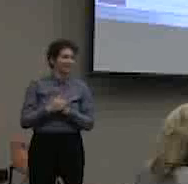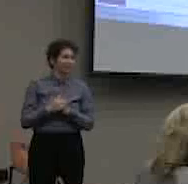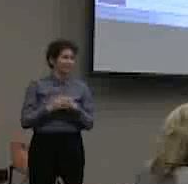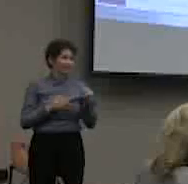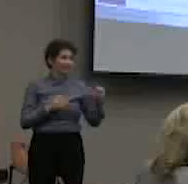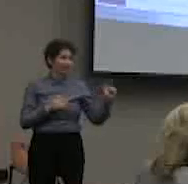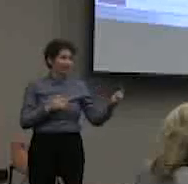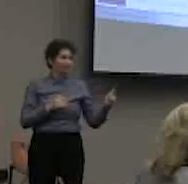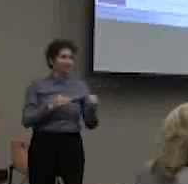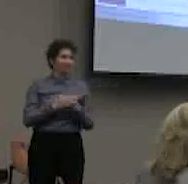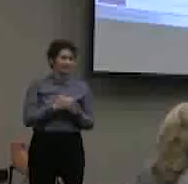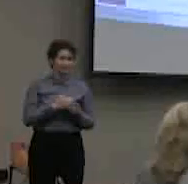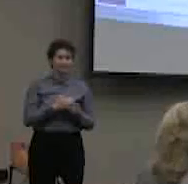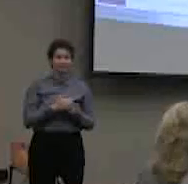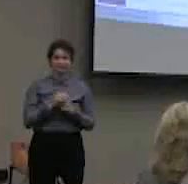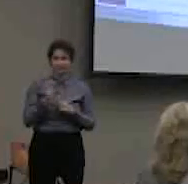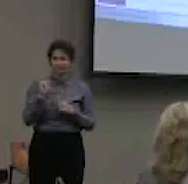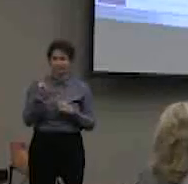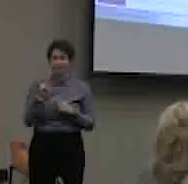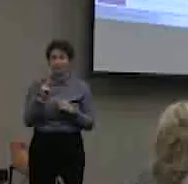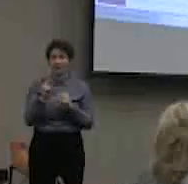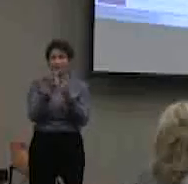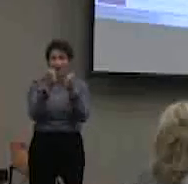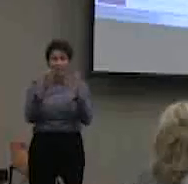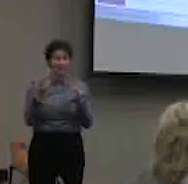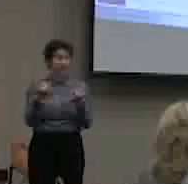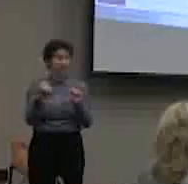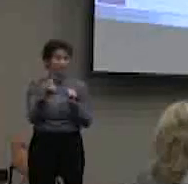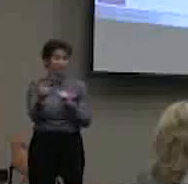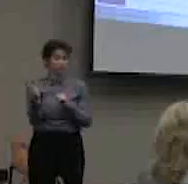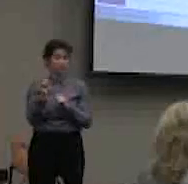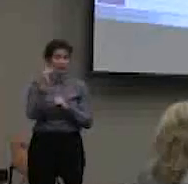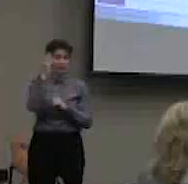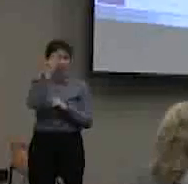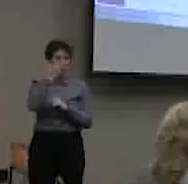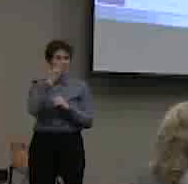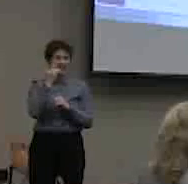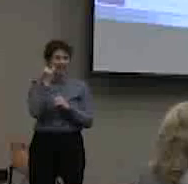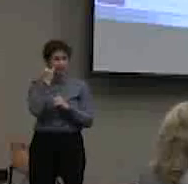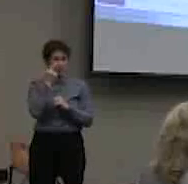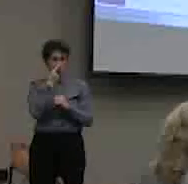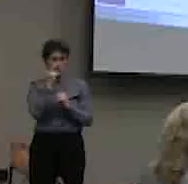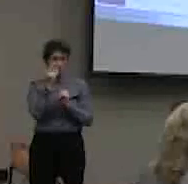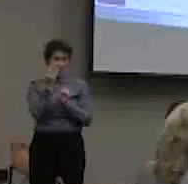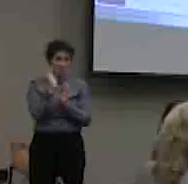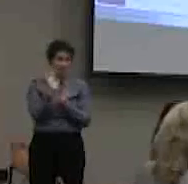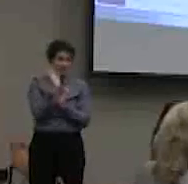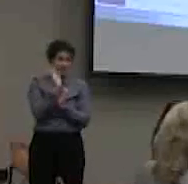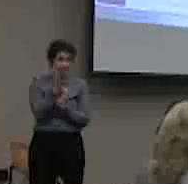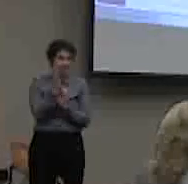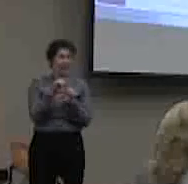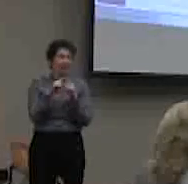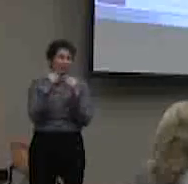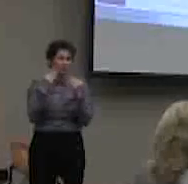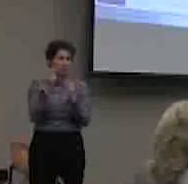Emily. All right, so if our panelists can come up to the front, if y'all give us just 5 minutes to transition, and then we'll jump in.